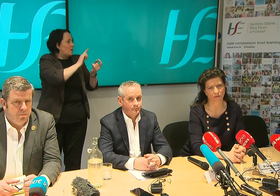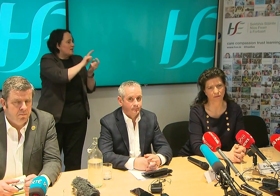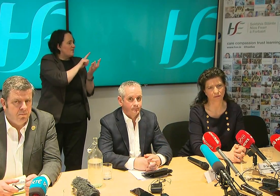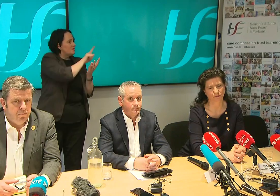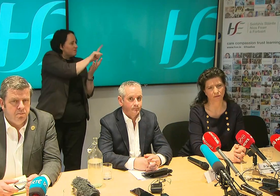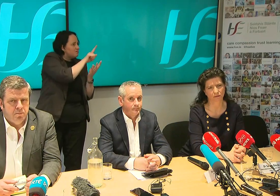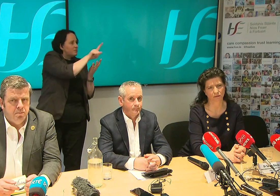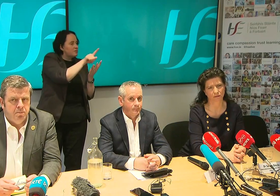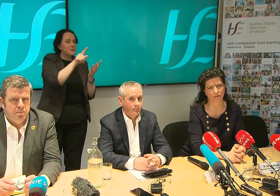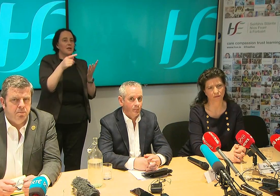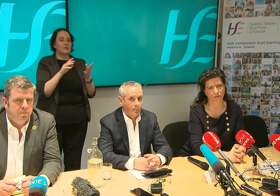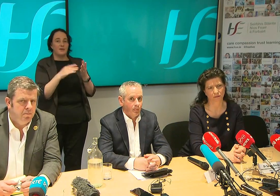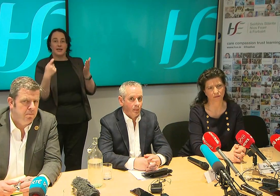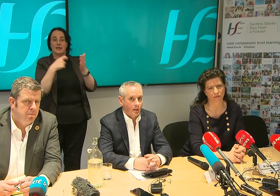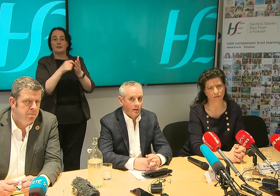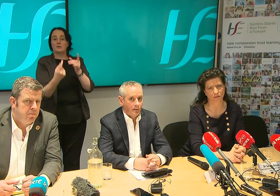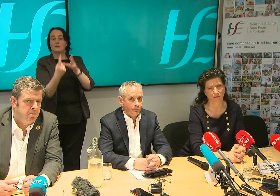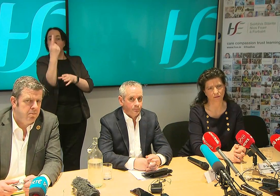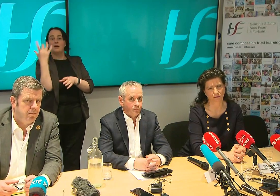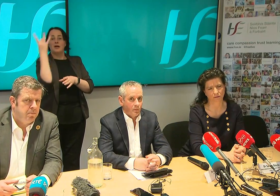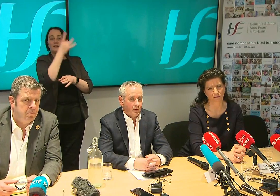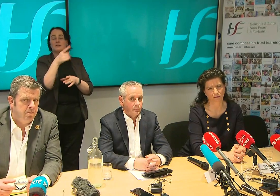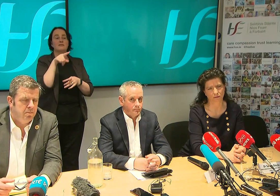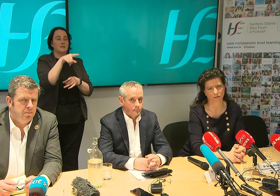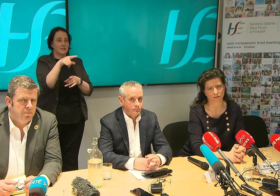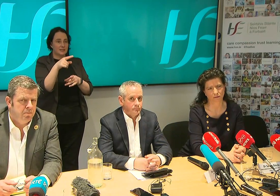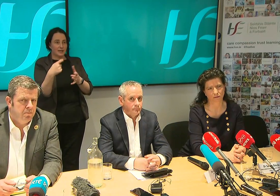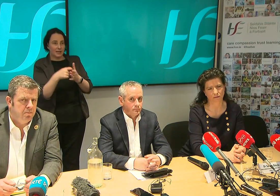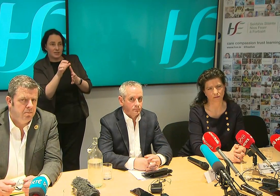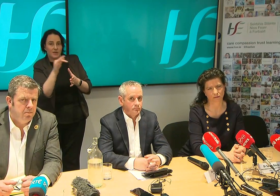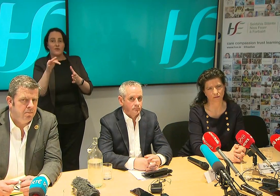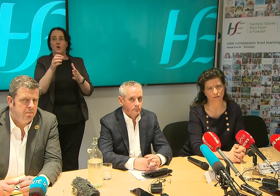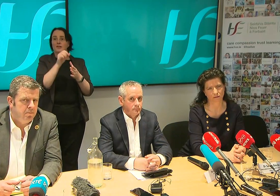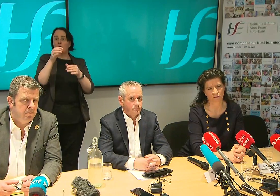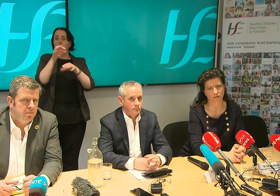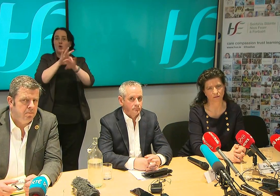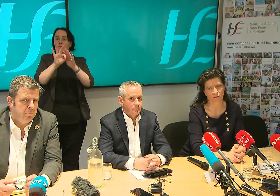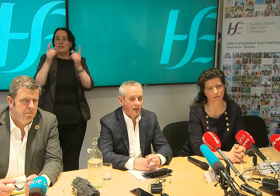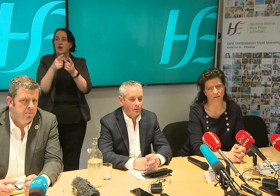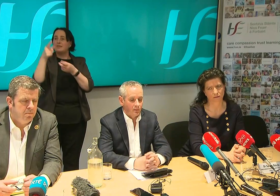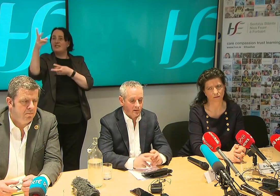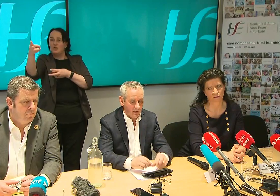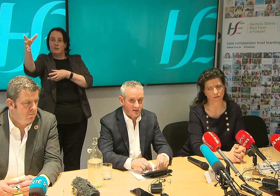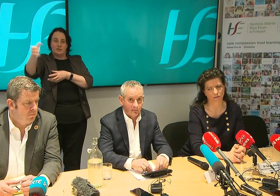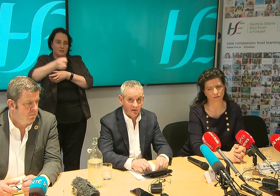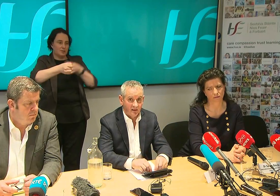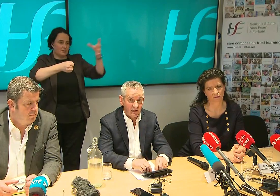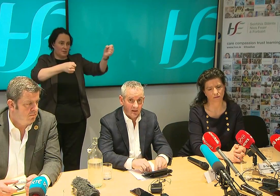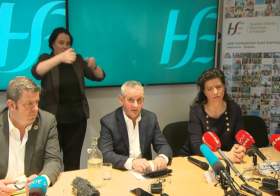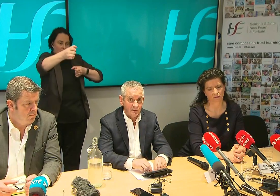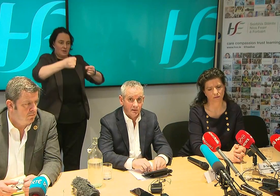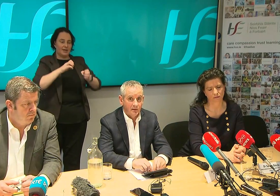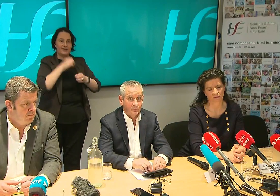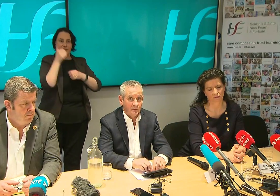extra personnel for the traceability exercises going forward, or people redeployed from other government departments? Yeah, we're taking steps on a